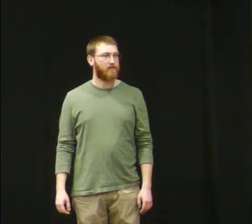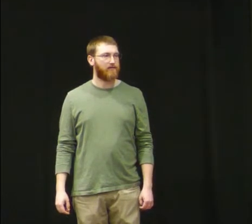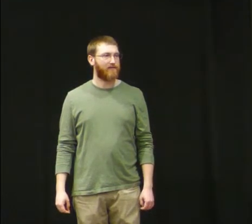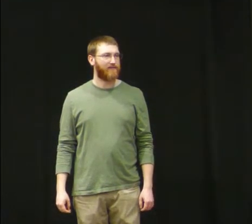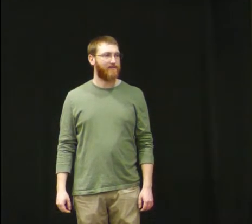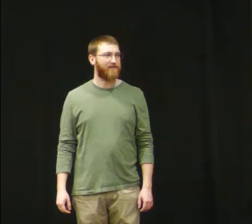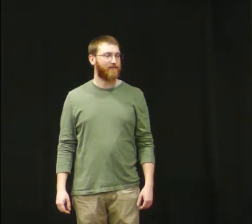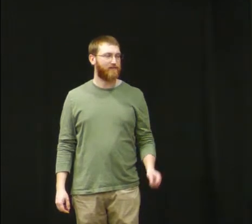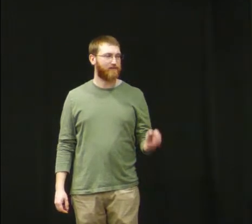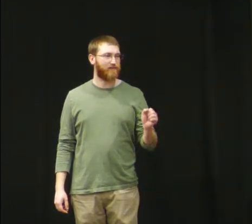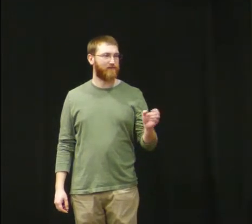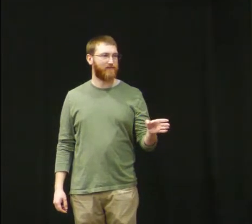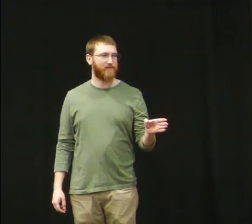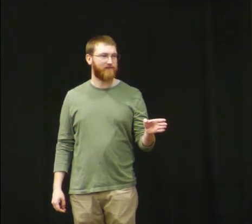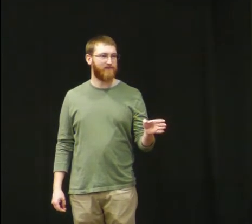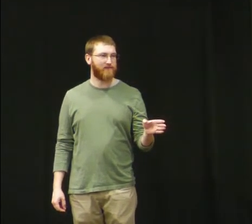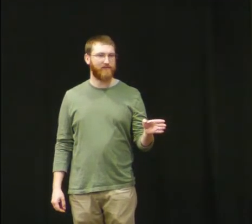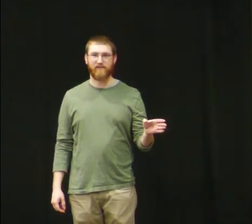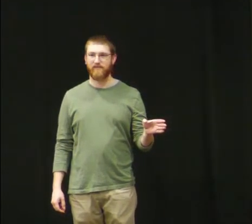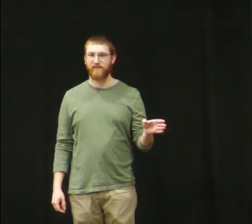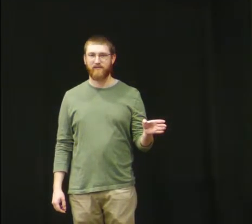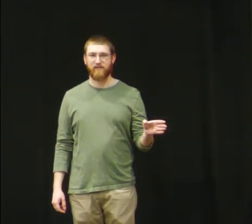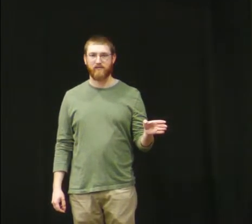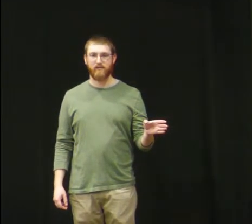Todd said I'll go next. Okay.